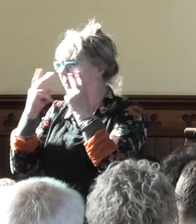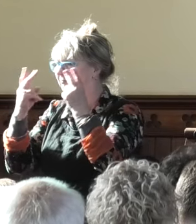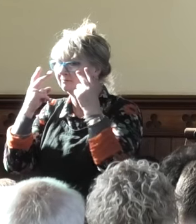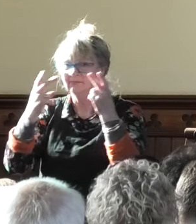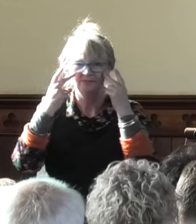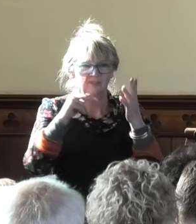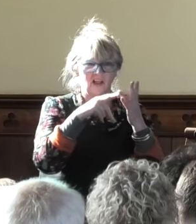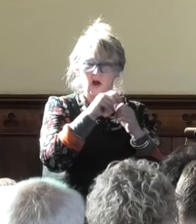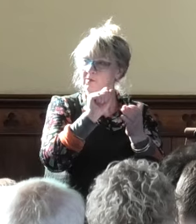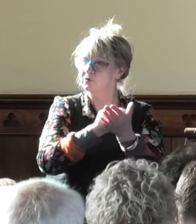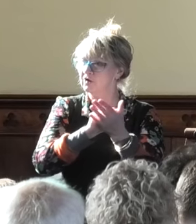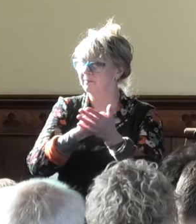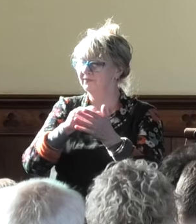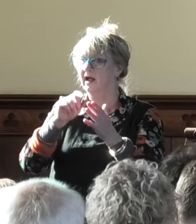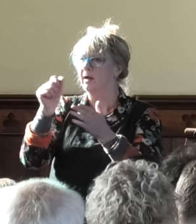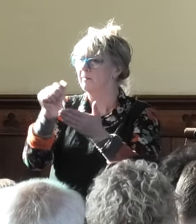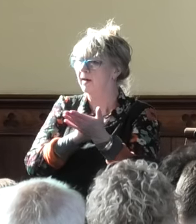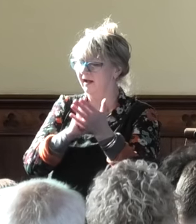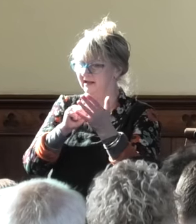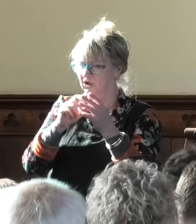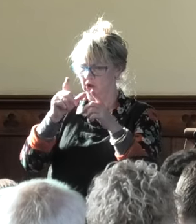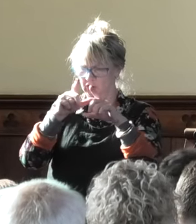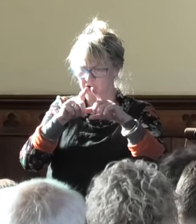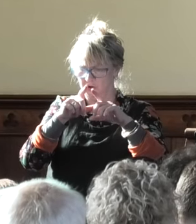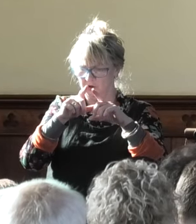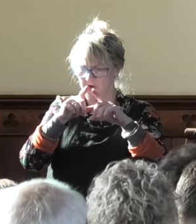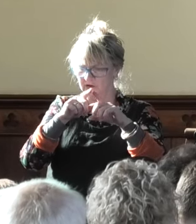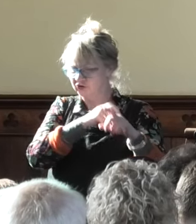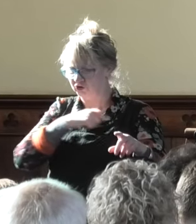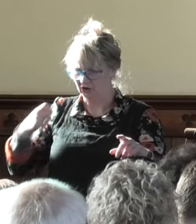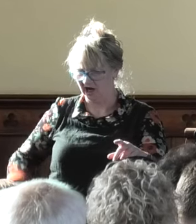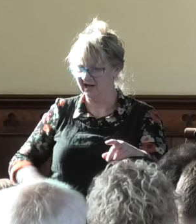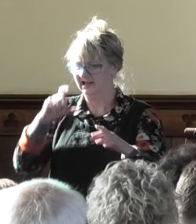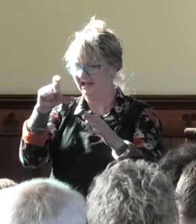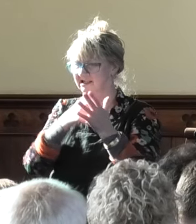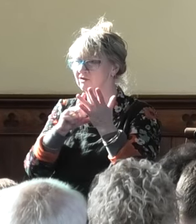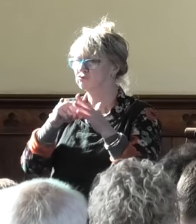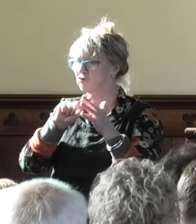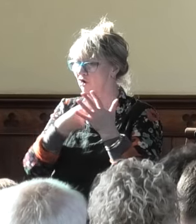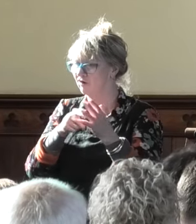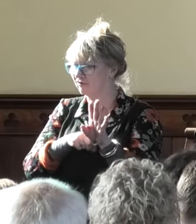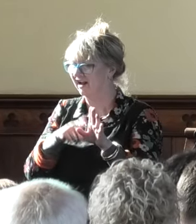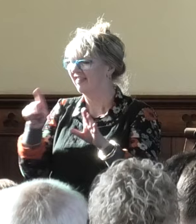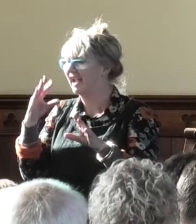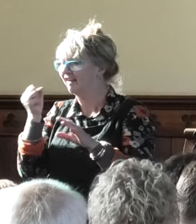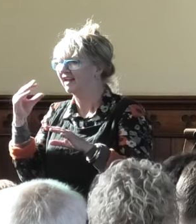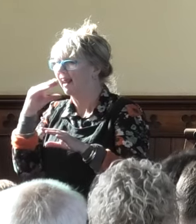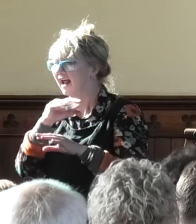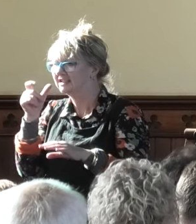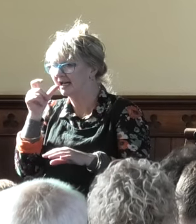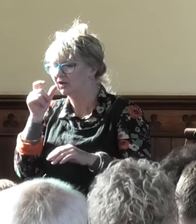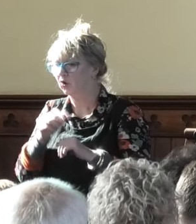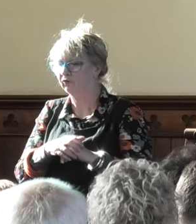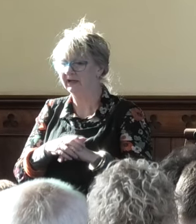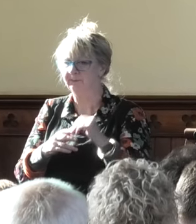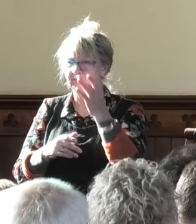shops collecting Johnson of Australia plants or Chinese crockery and then sitting down for a nice coffee lunch catch-up. She